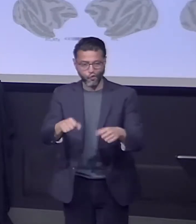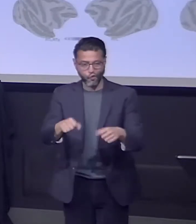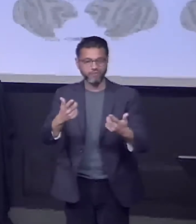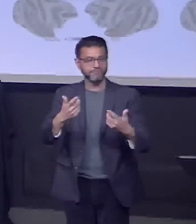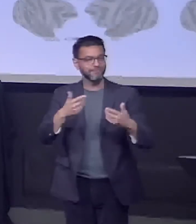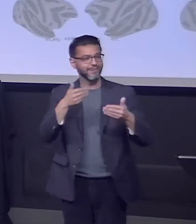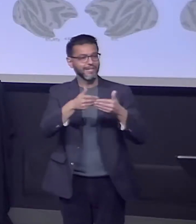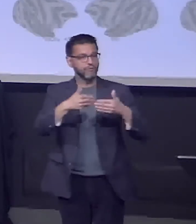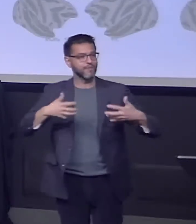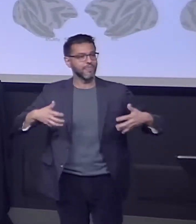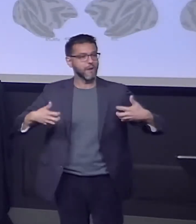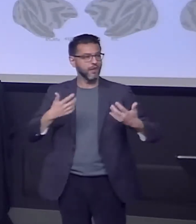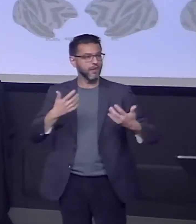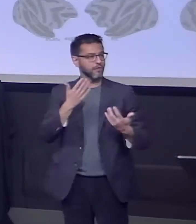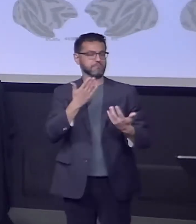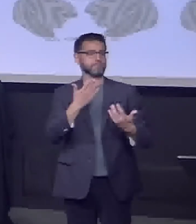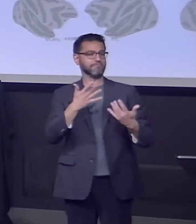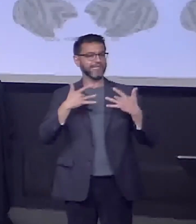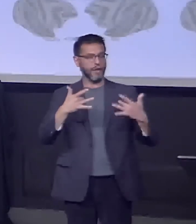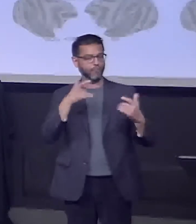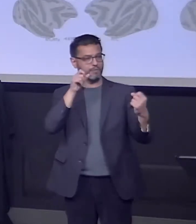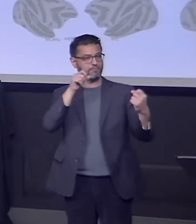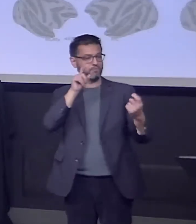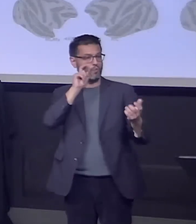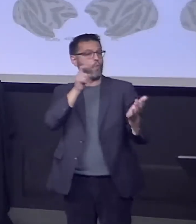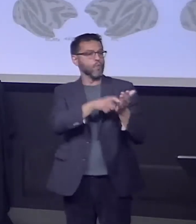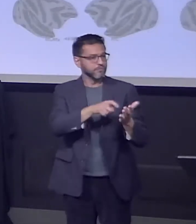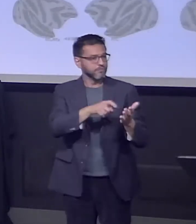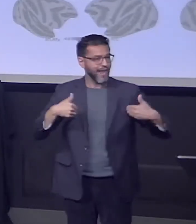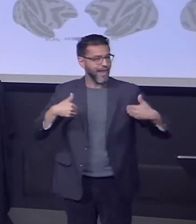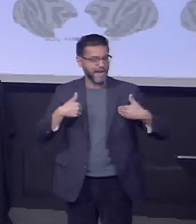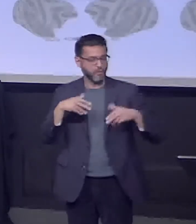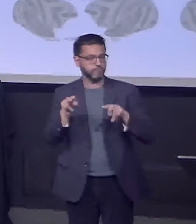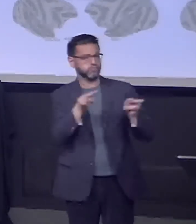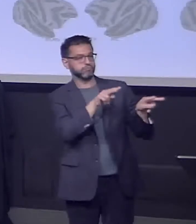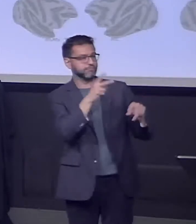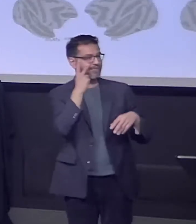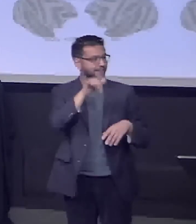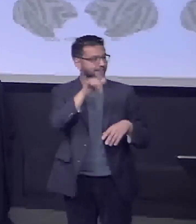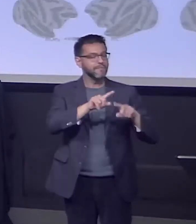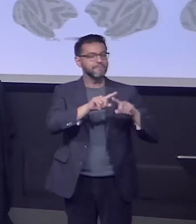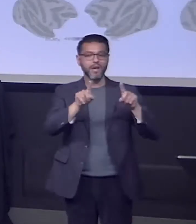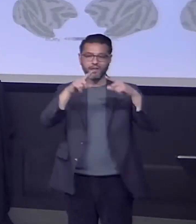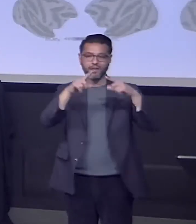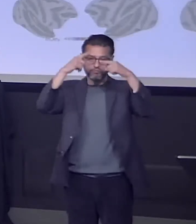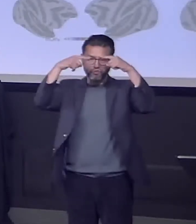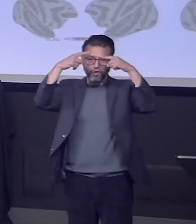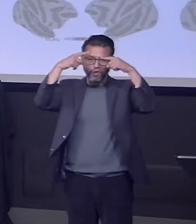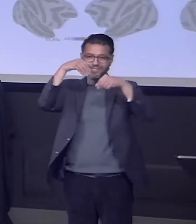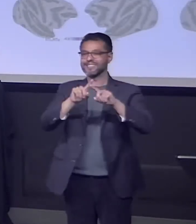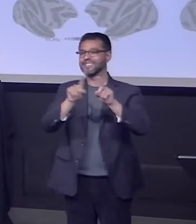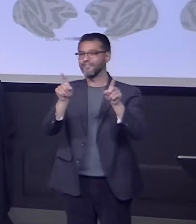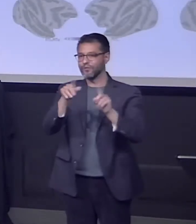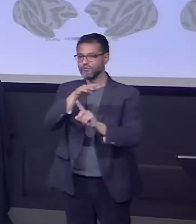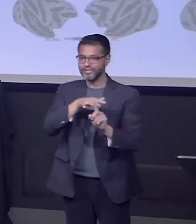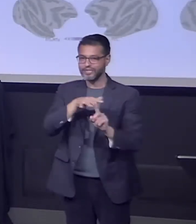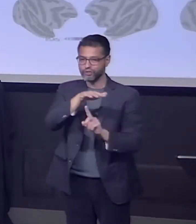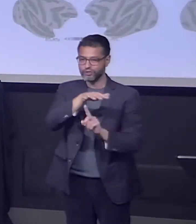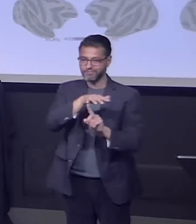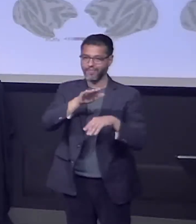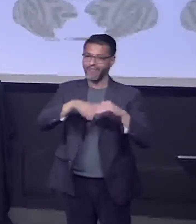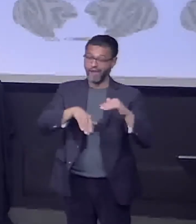will get noticed by the animals, but it's processed in a different region than where the